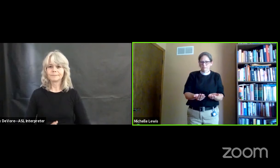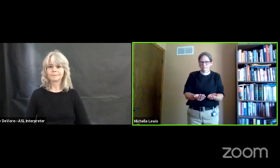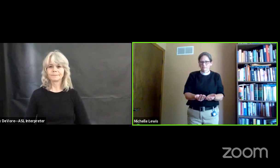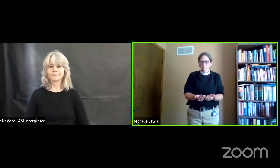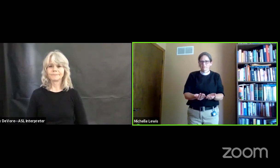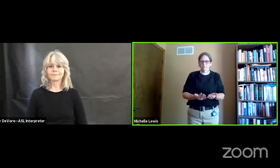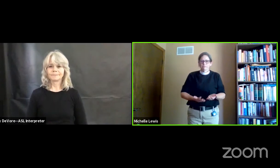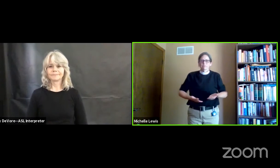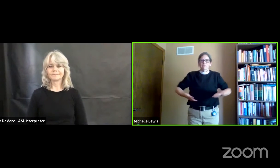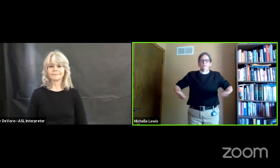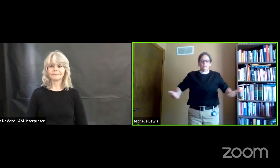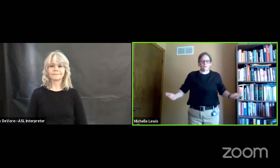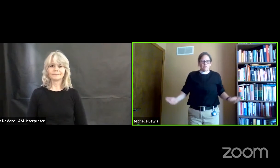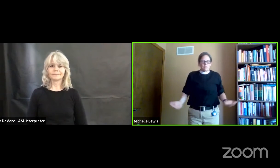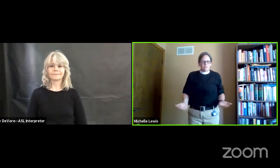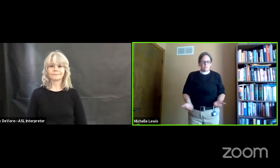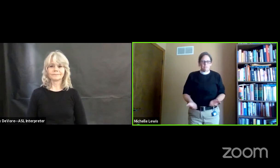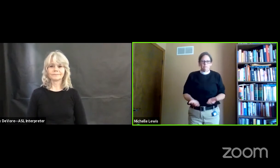do